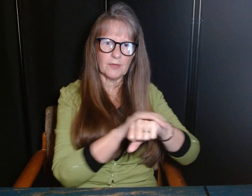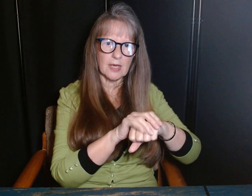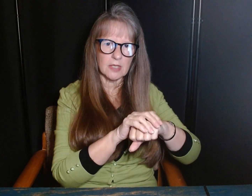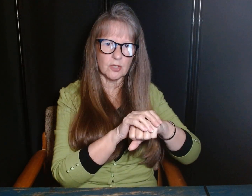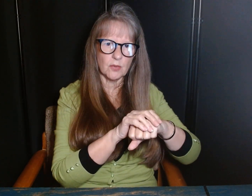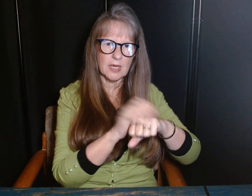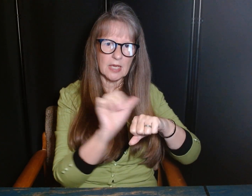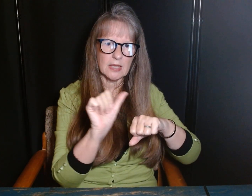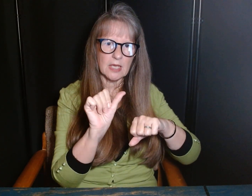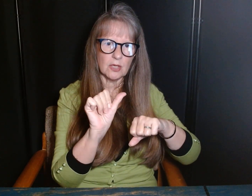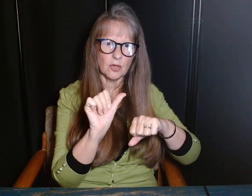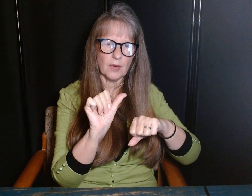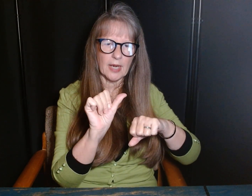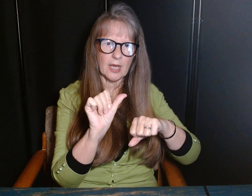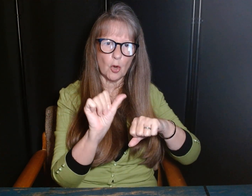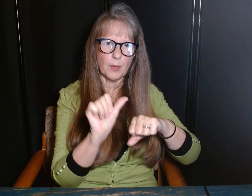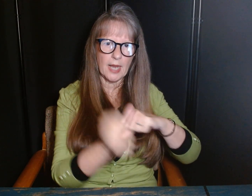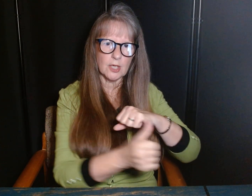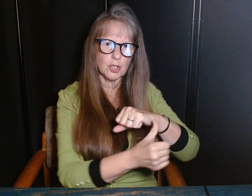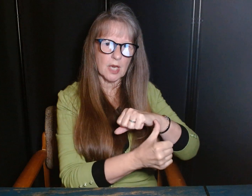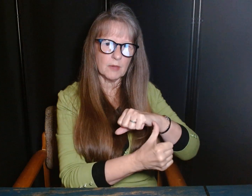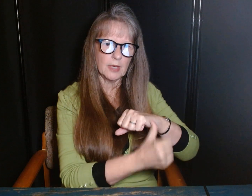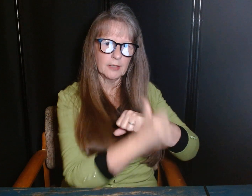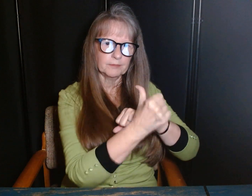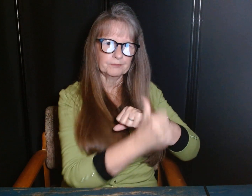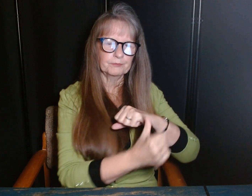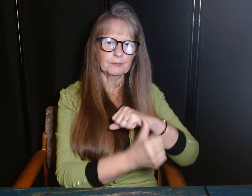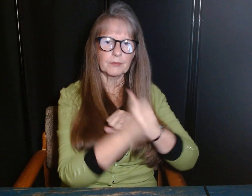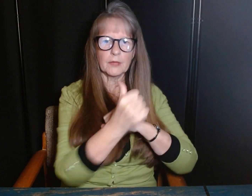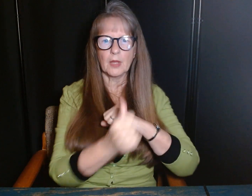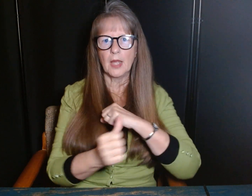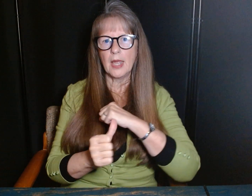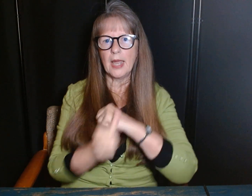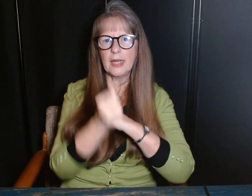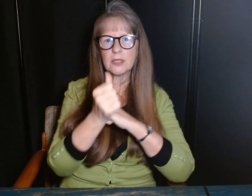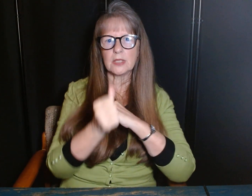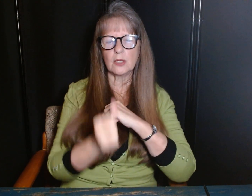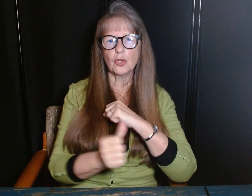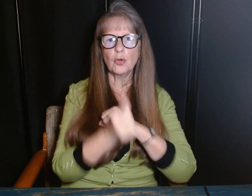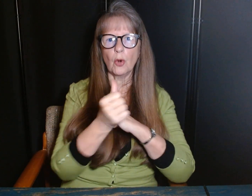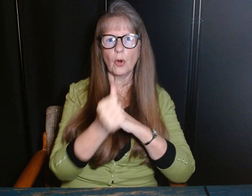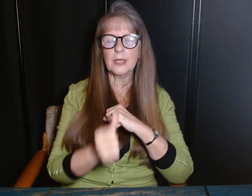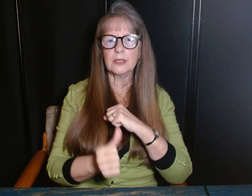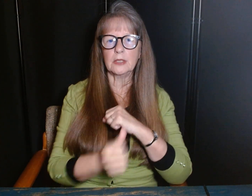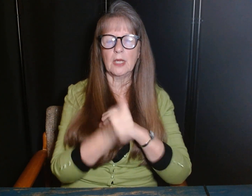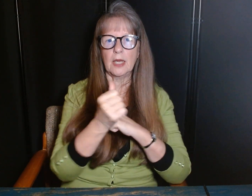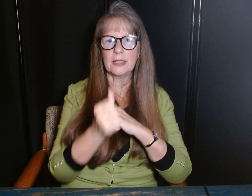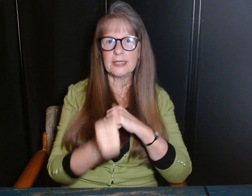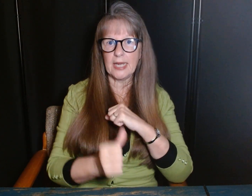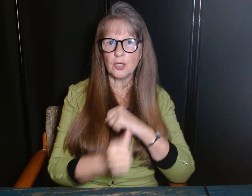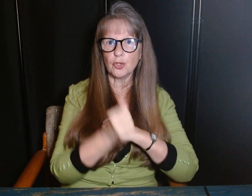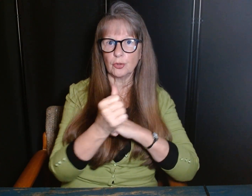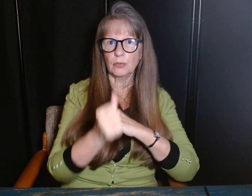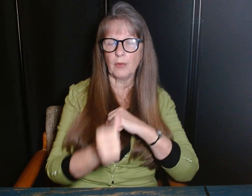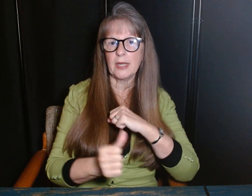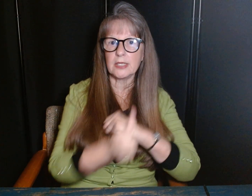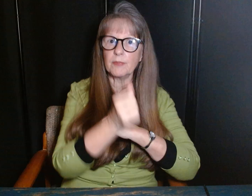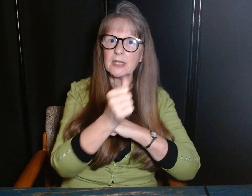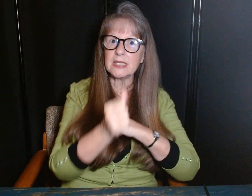is not doing anything and your right hand open hand shape. And it's you are in danger, right? If something's